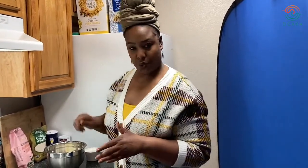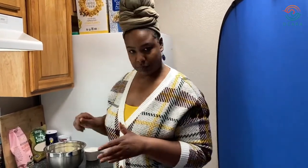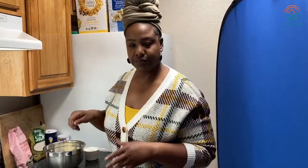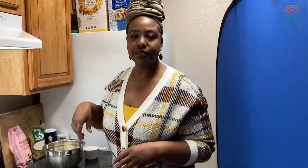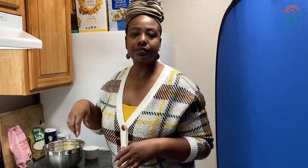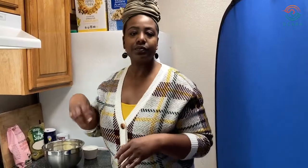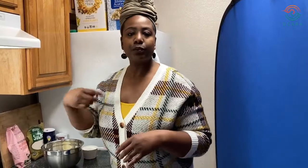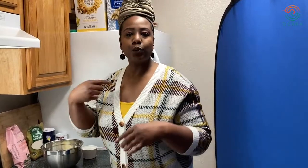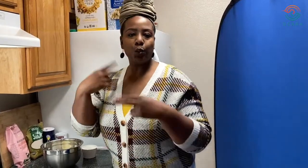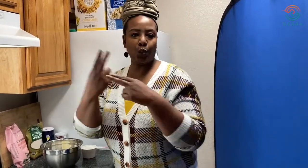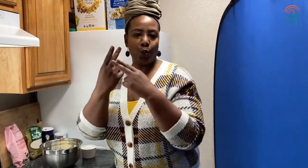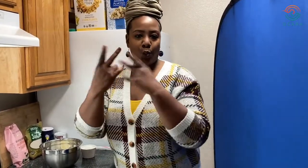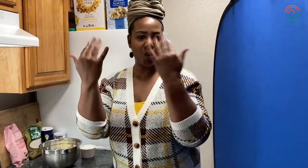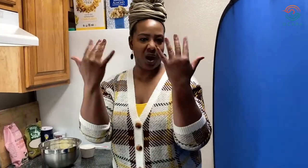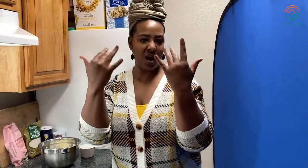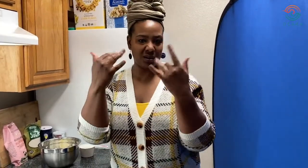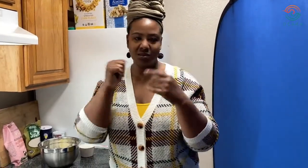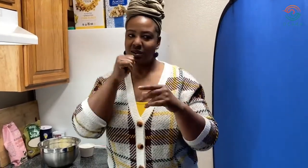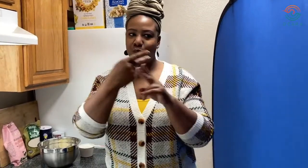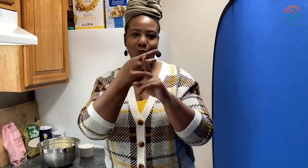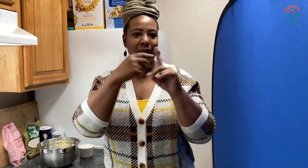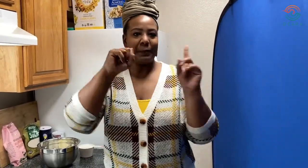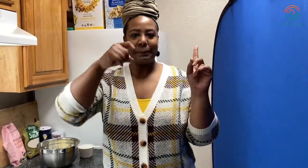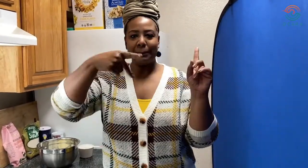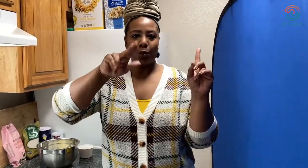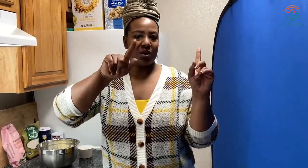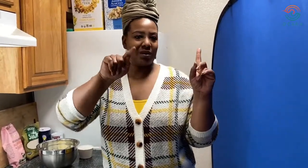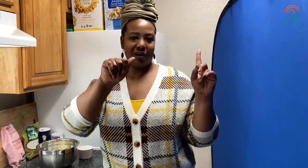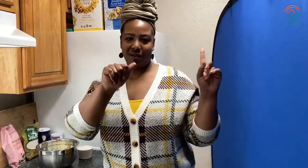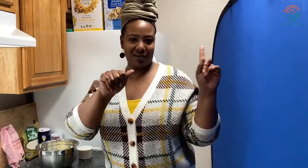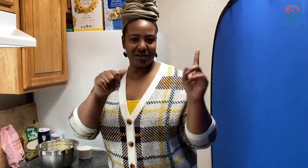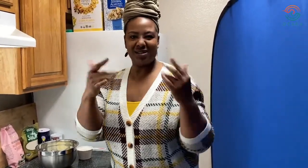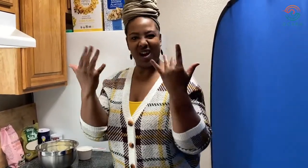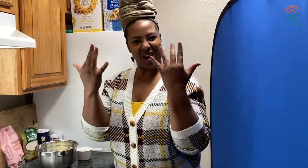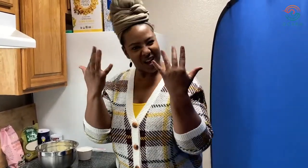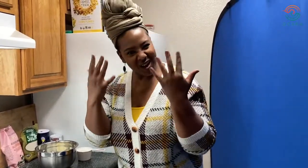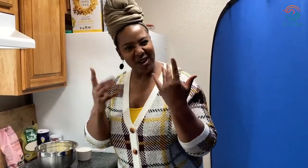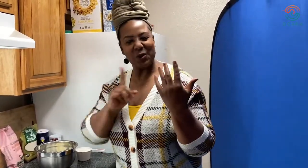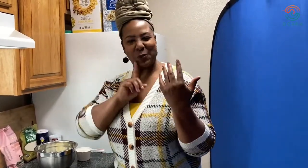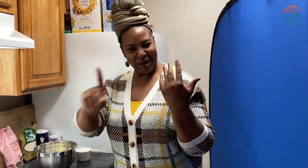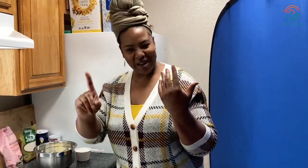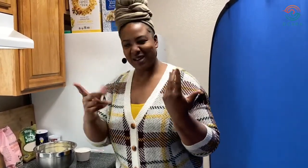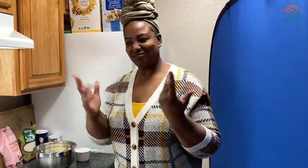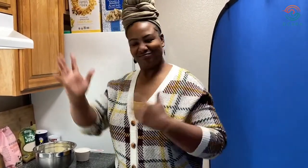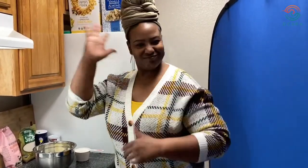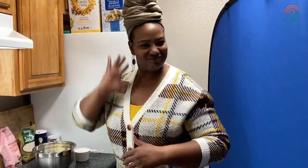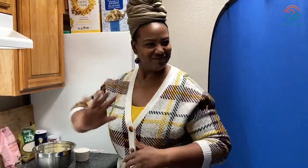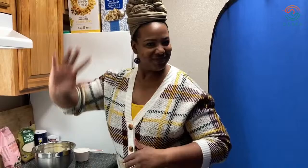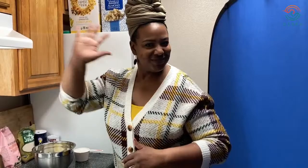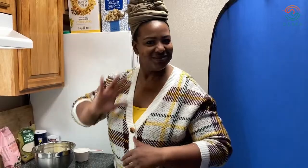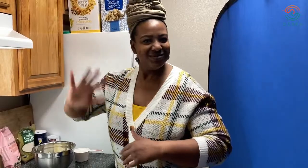Before we pour it in, we're going to actually use our hands to mix. Not a spatula, hands. The true way from back in the